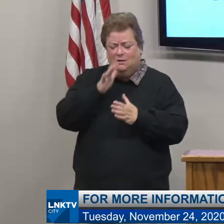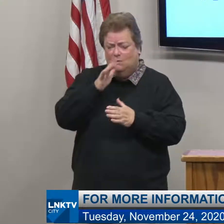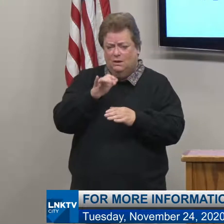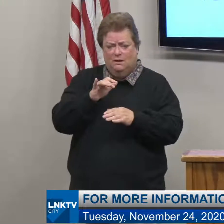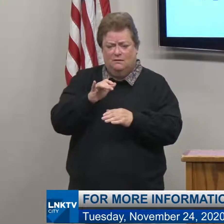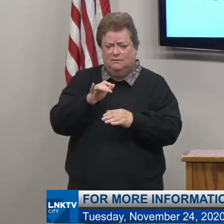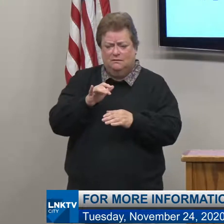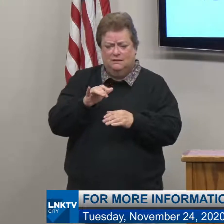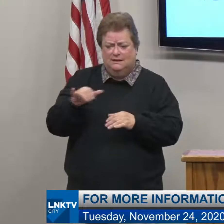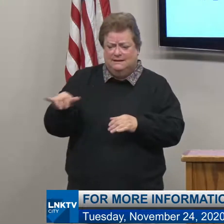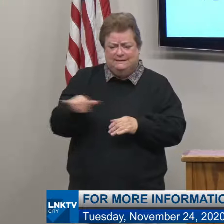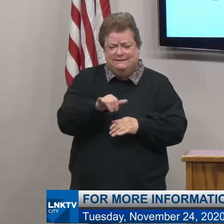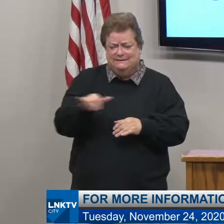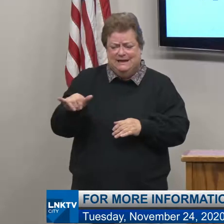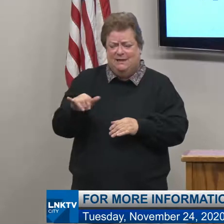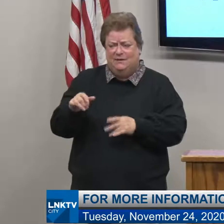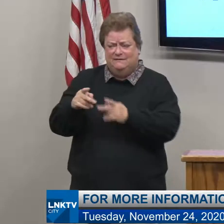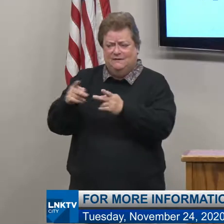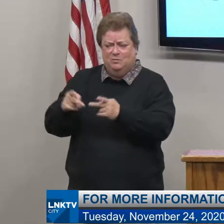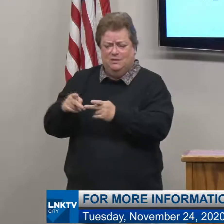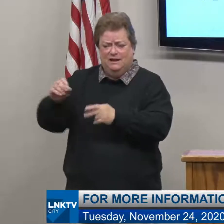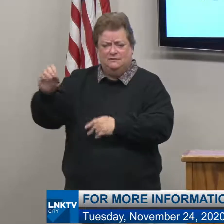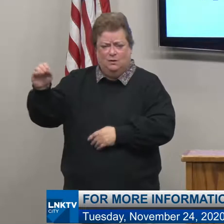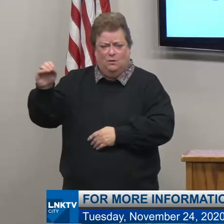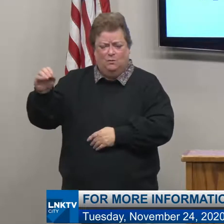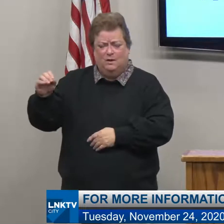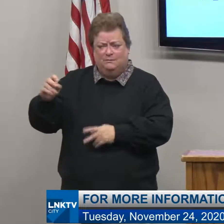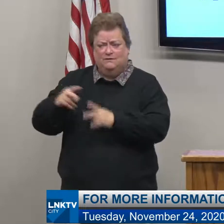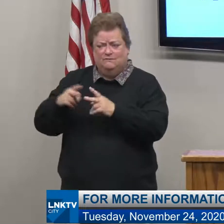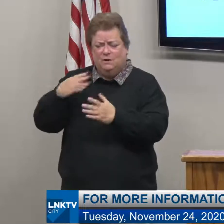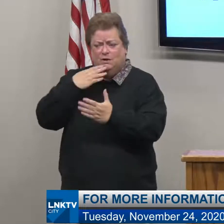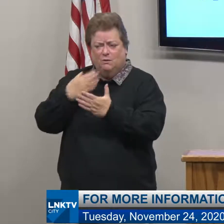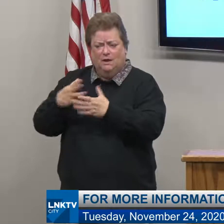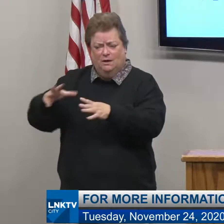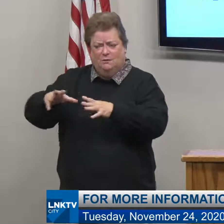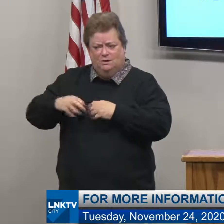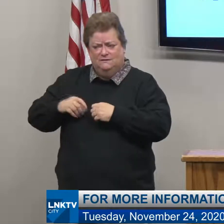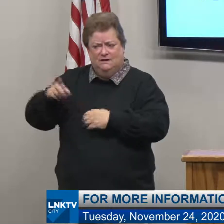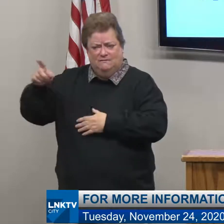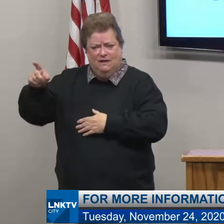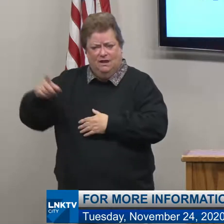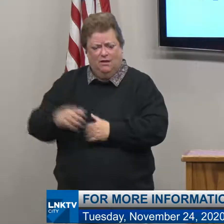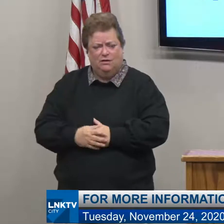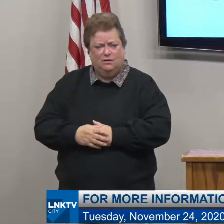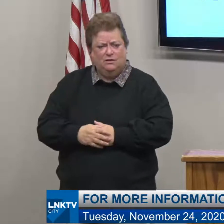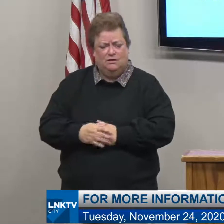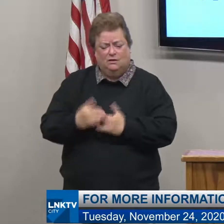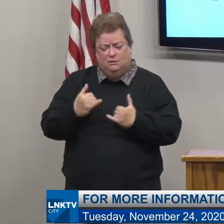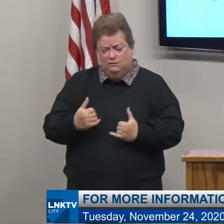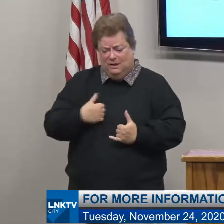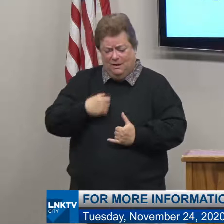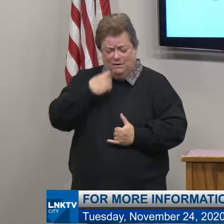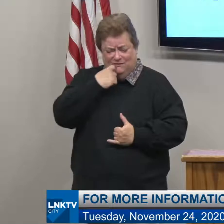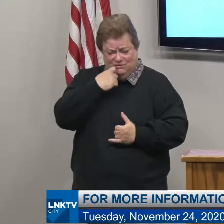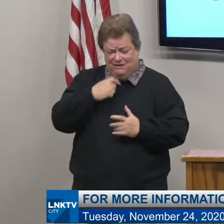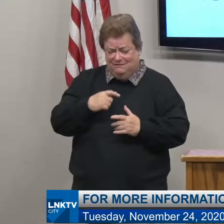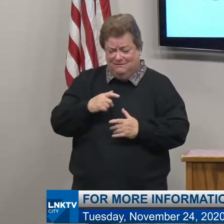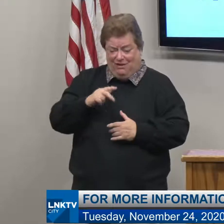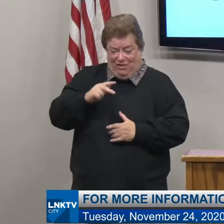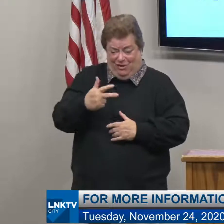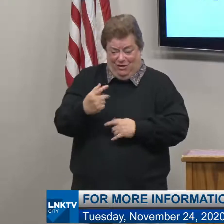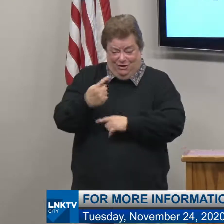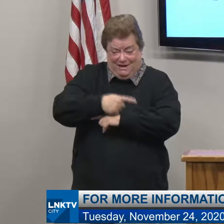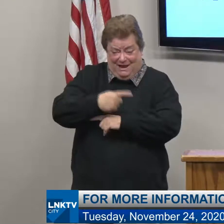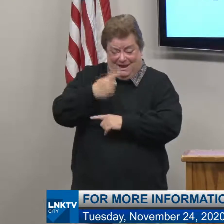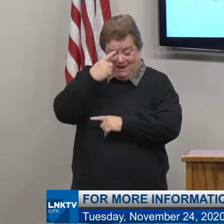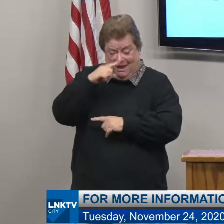exactly like the one in Omaha has, and it's been very well received there. So we're just in, our third day of operations, so I know